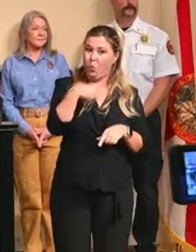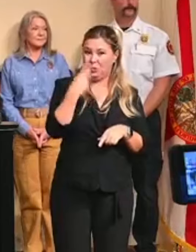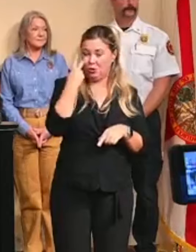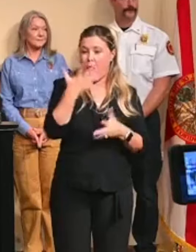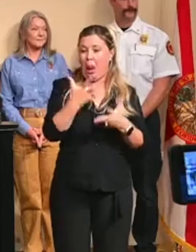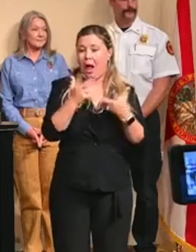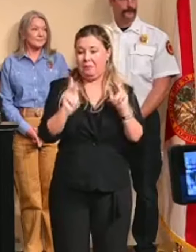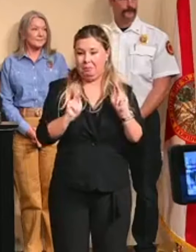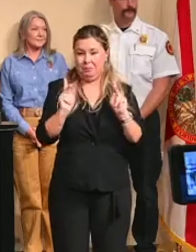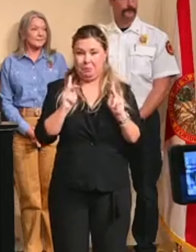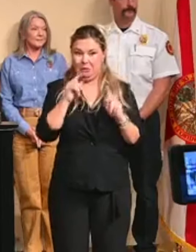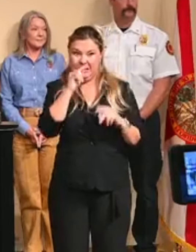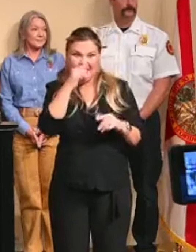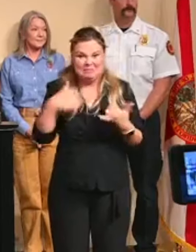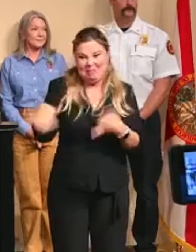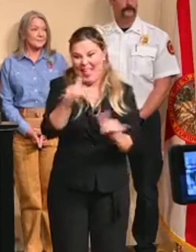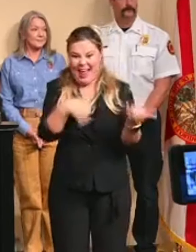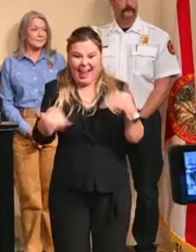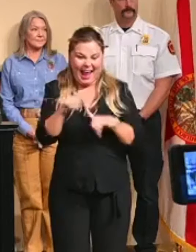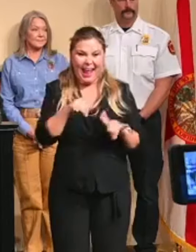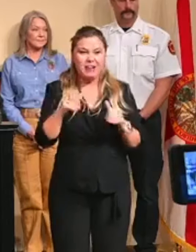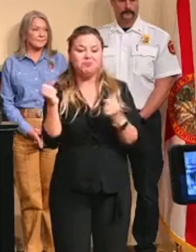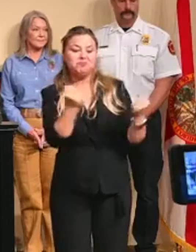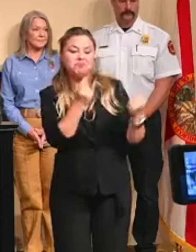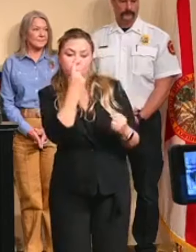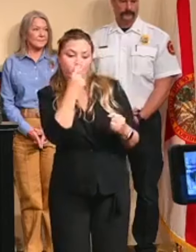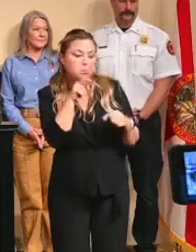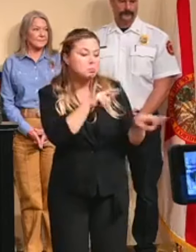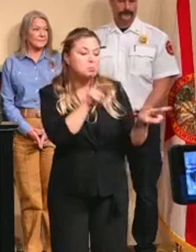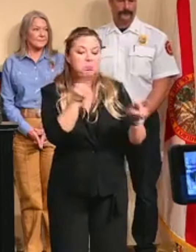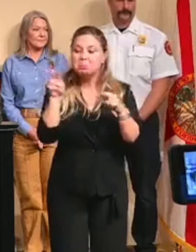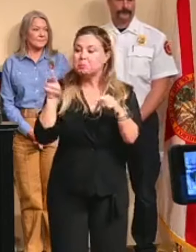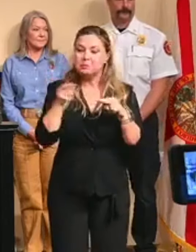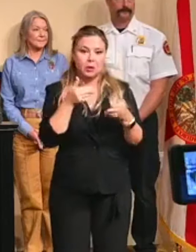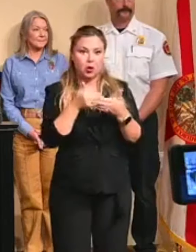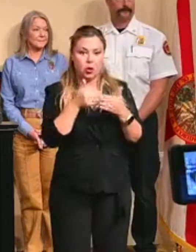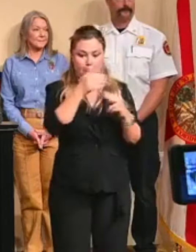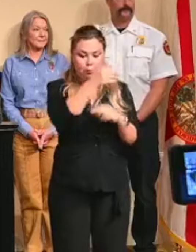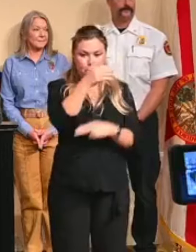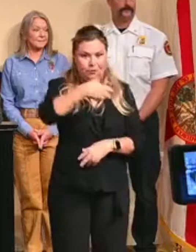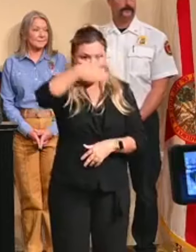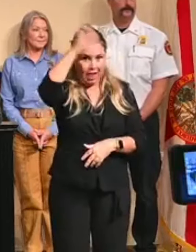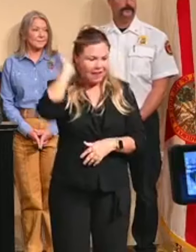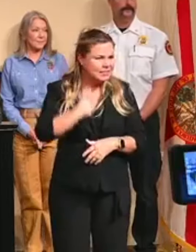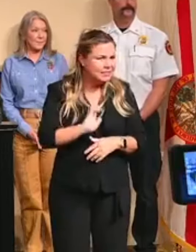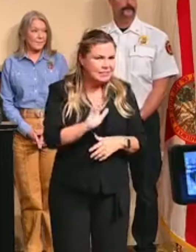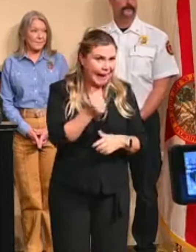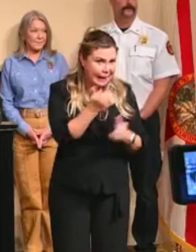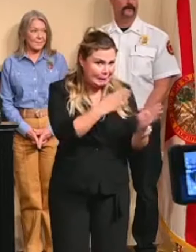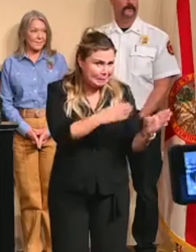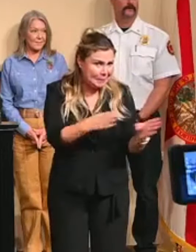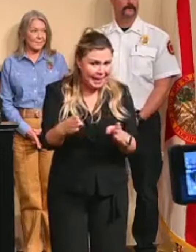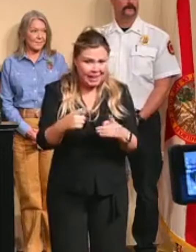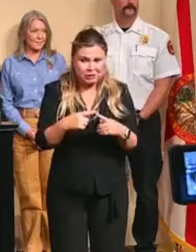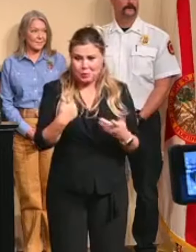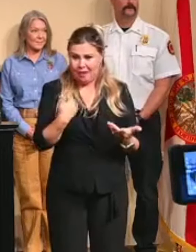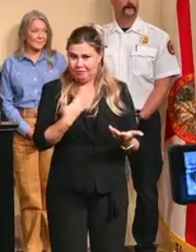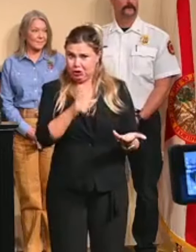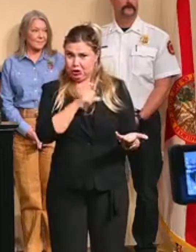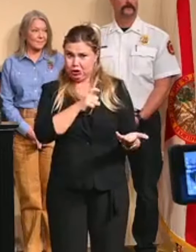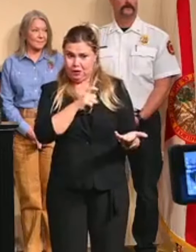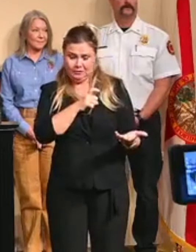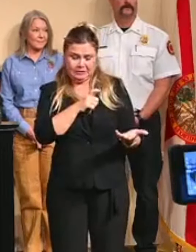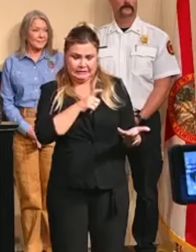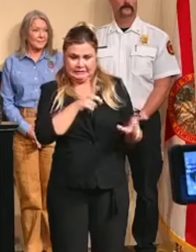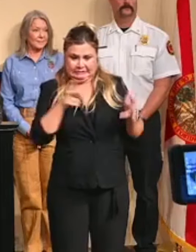people out, even like kids playing in the floodwaters around the Bridge of Lions. Is there any like plan to have maybe sheriff's